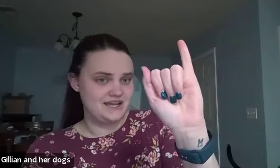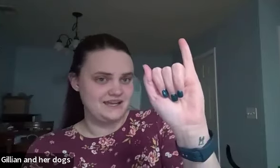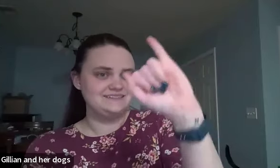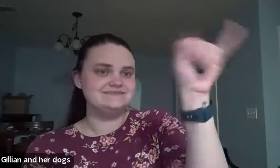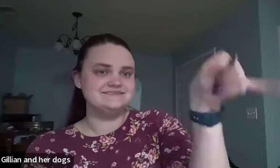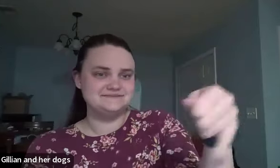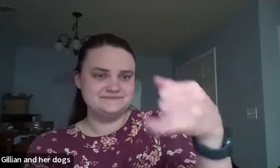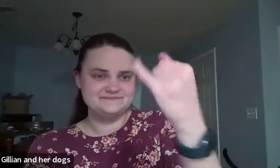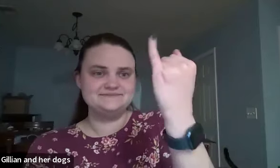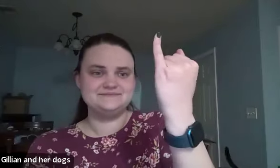J,